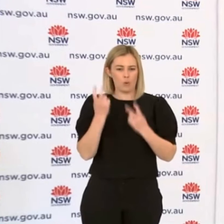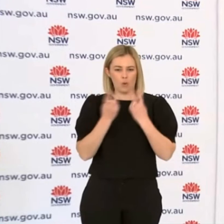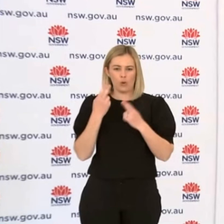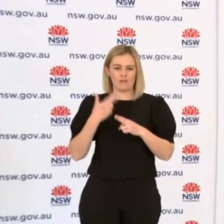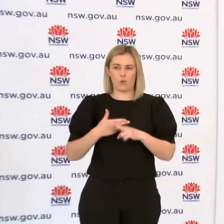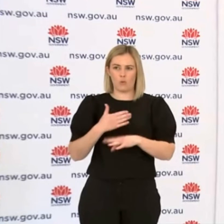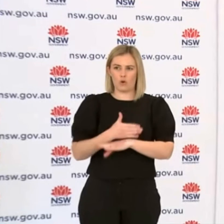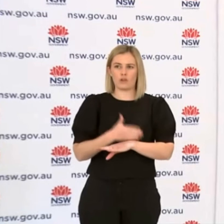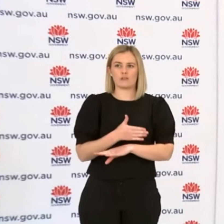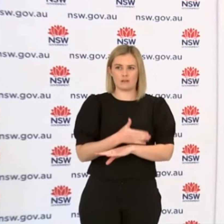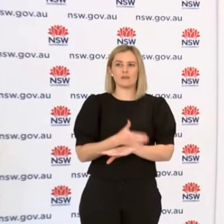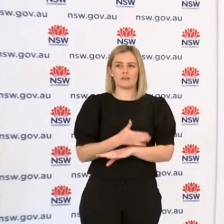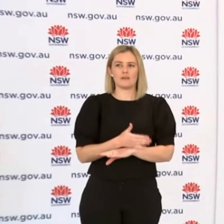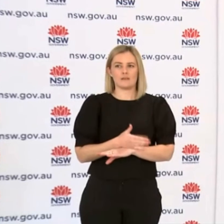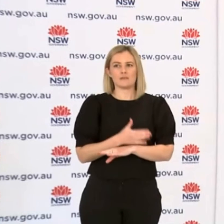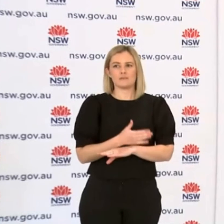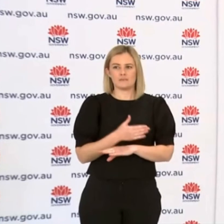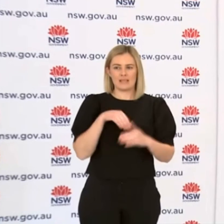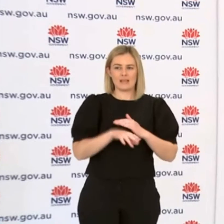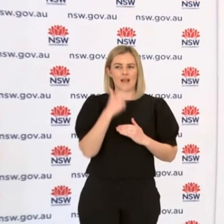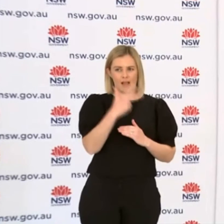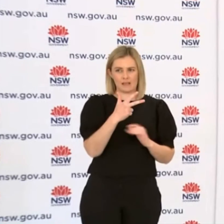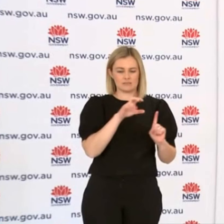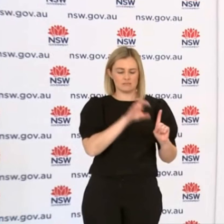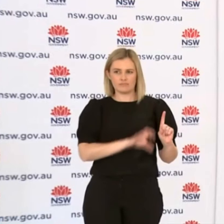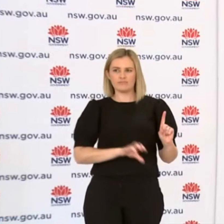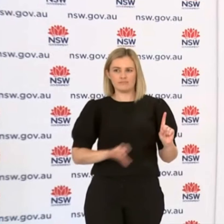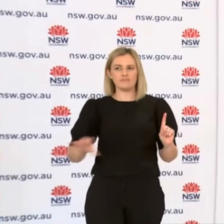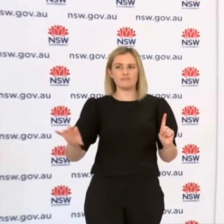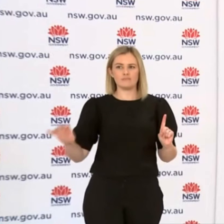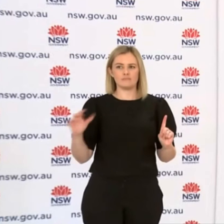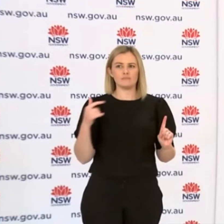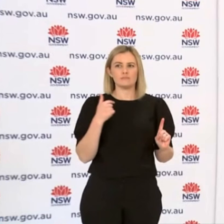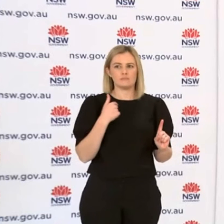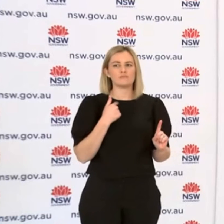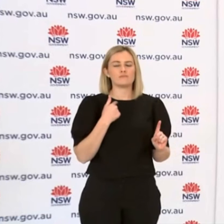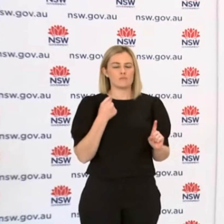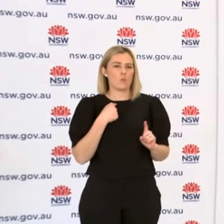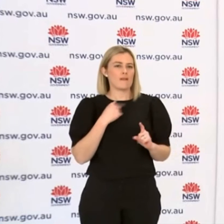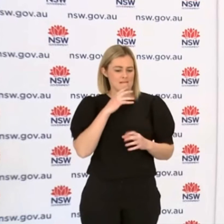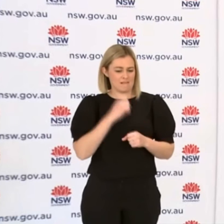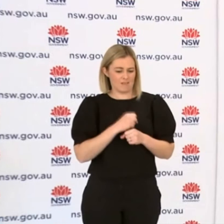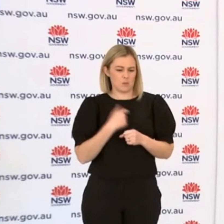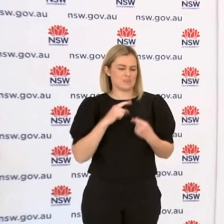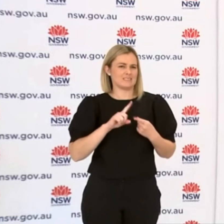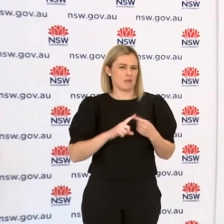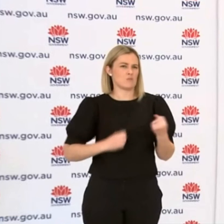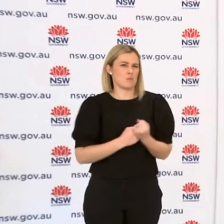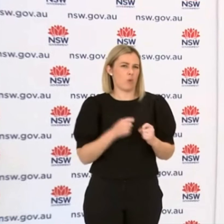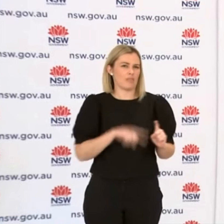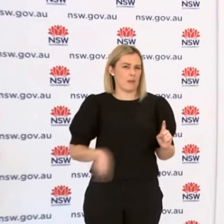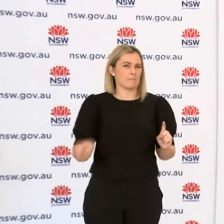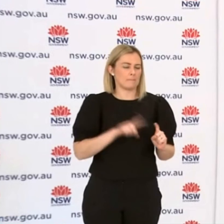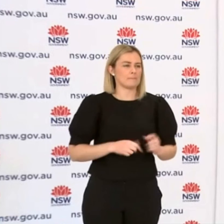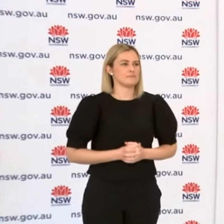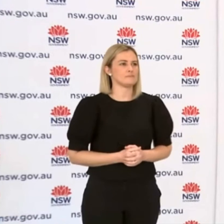obviously looking at all options there. And we continue to discuss how we might manage. Every minister